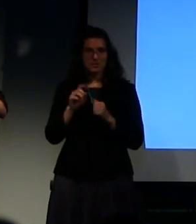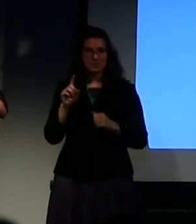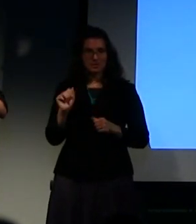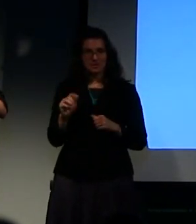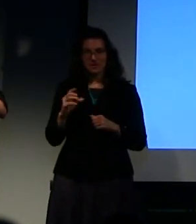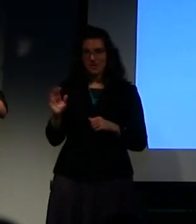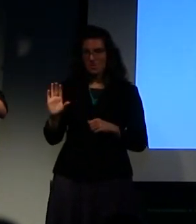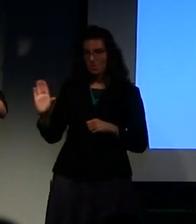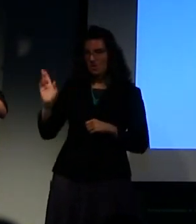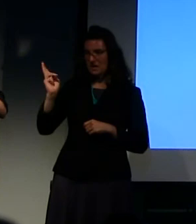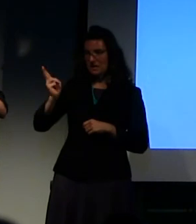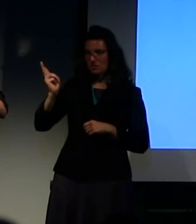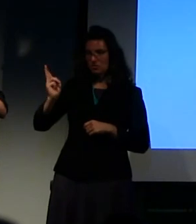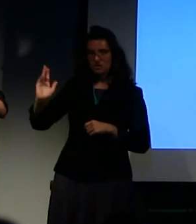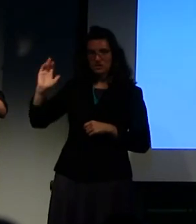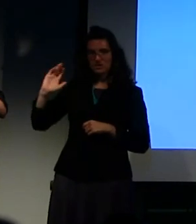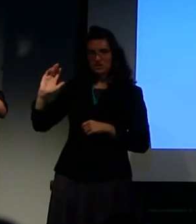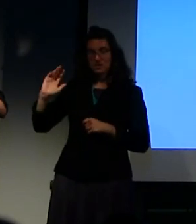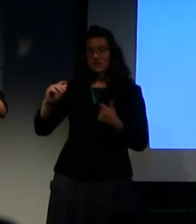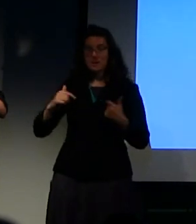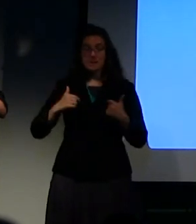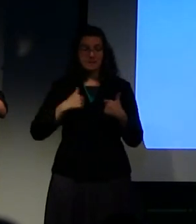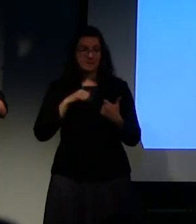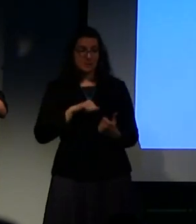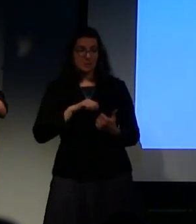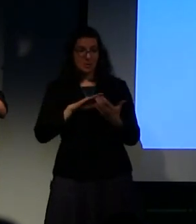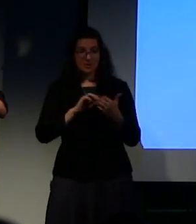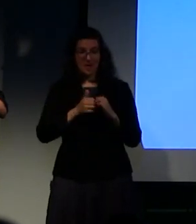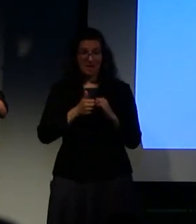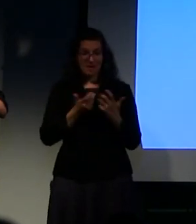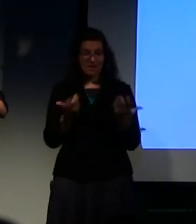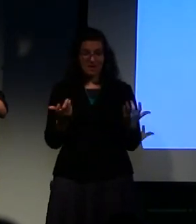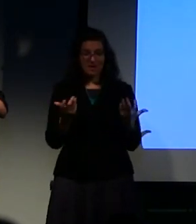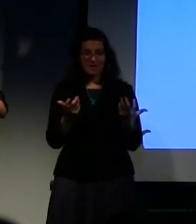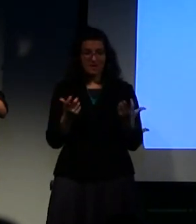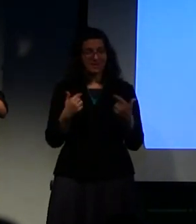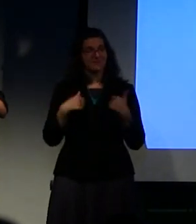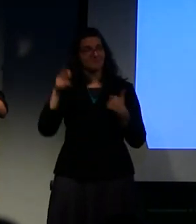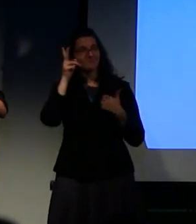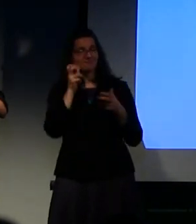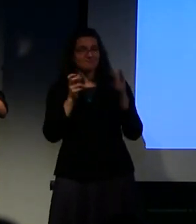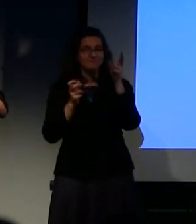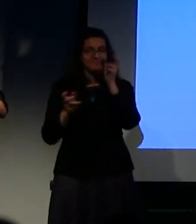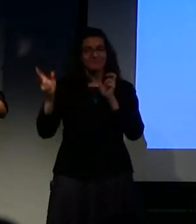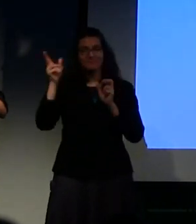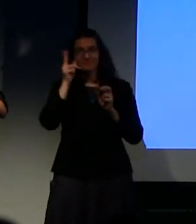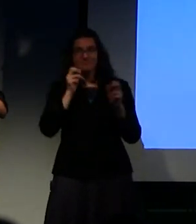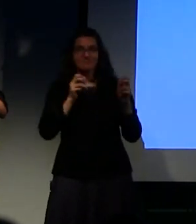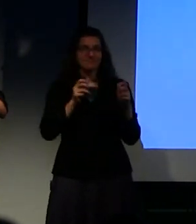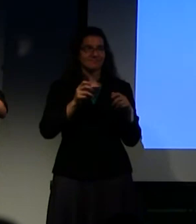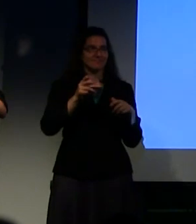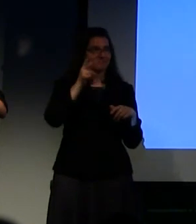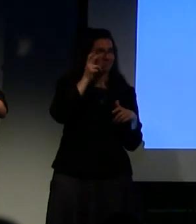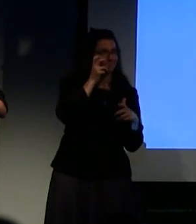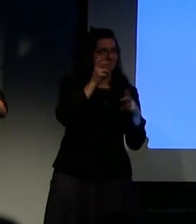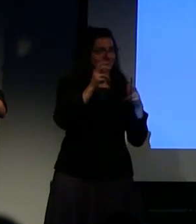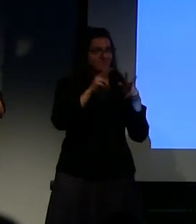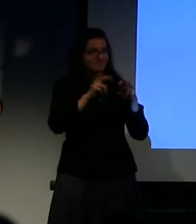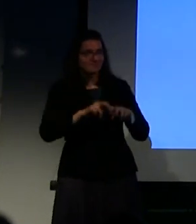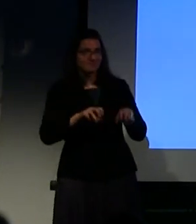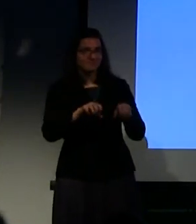and your history. And I come to it from listening and hearing things and breaking things apart and